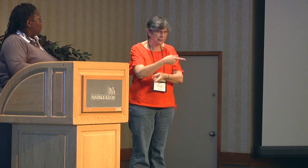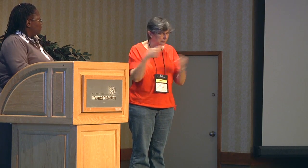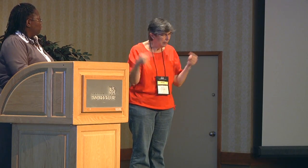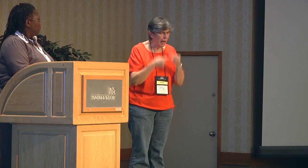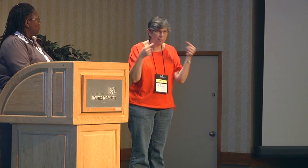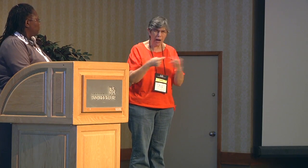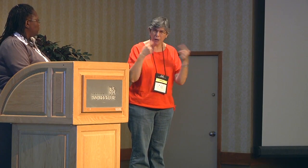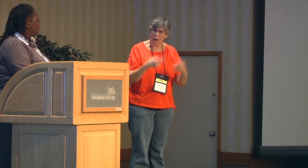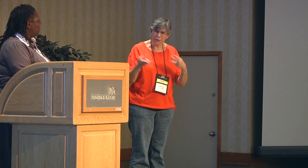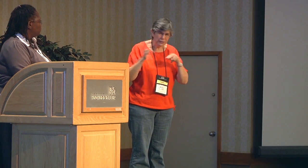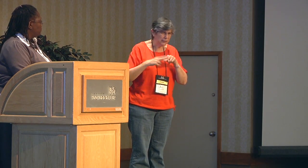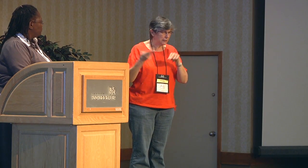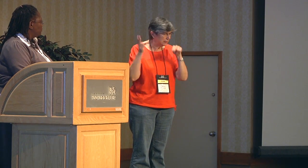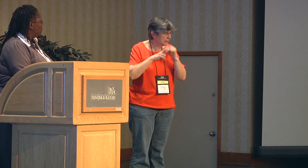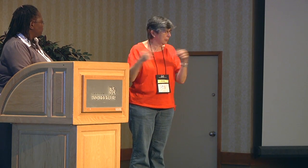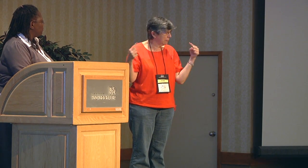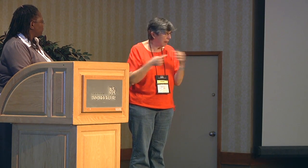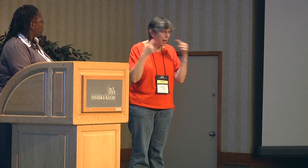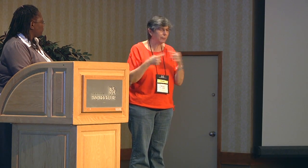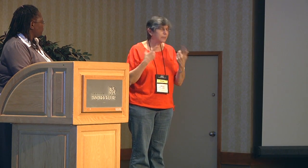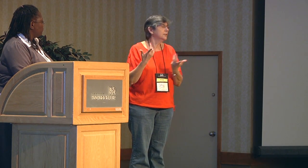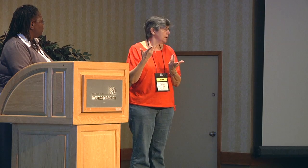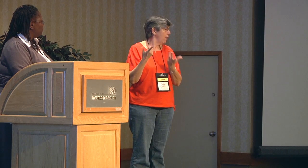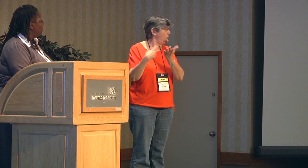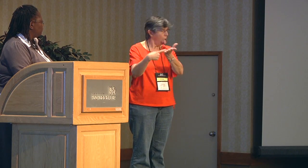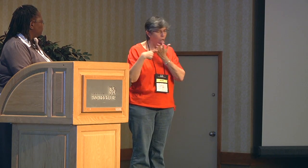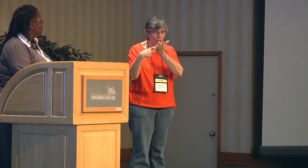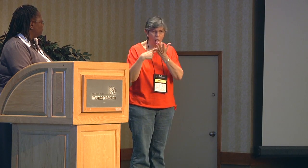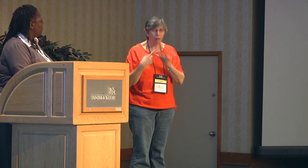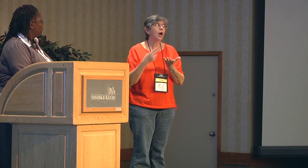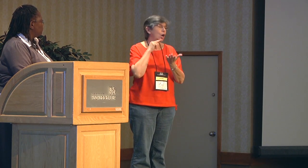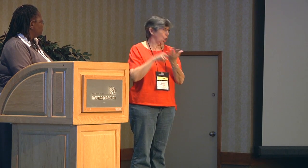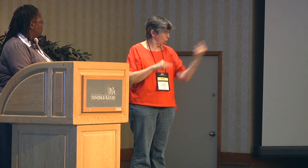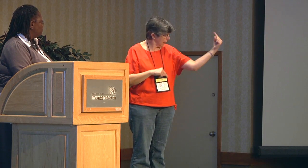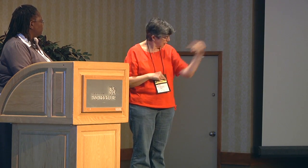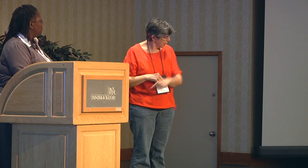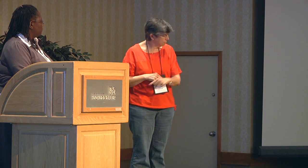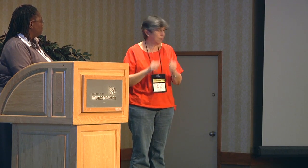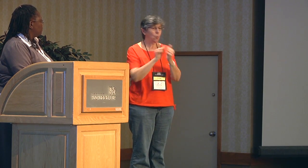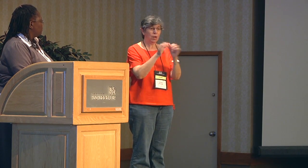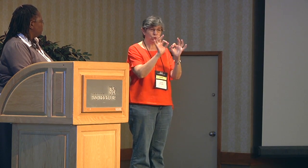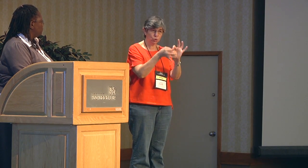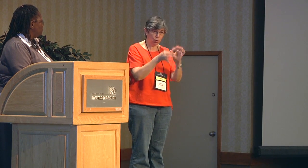He was having much pain, one particular instance, so we tried to notify the nurse.